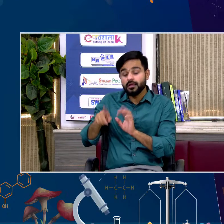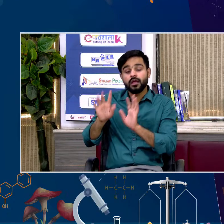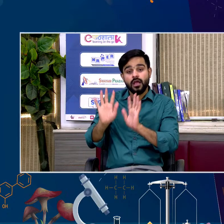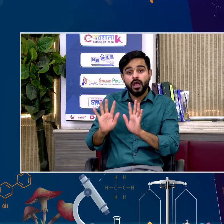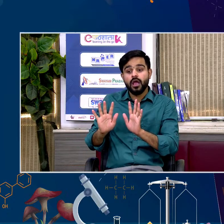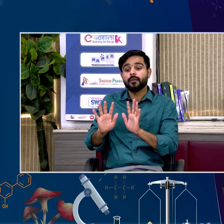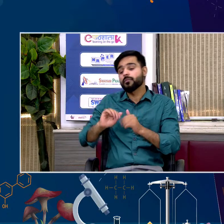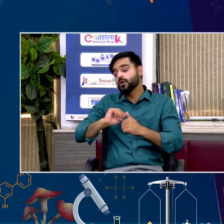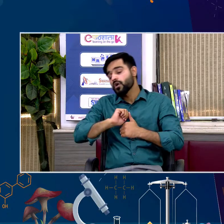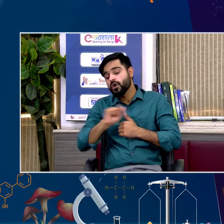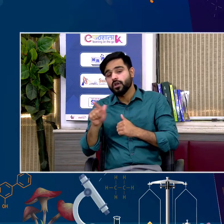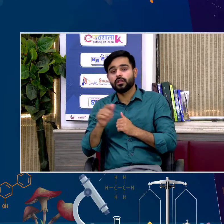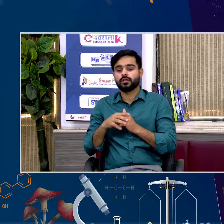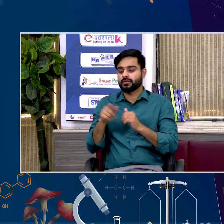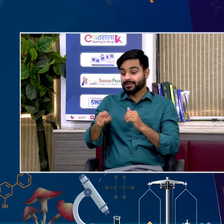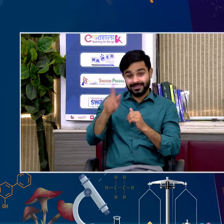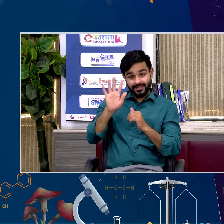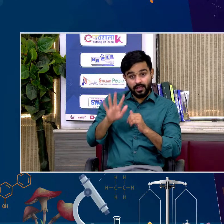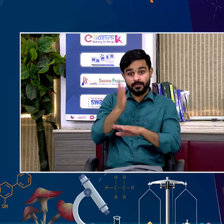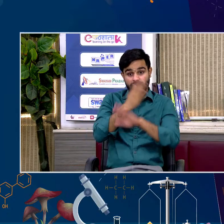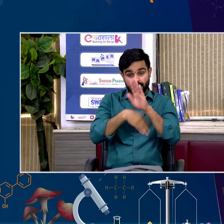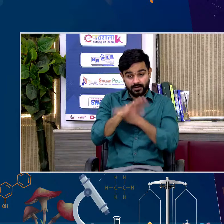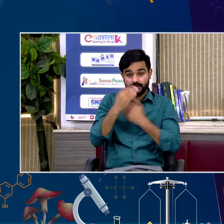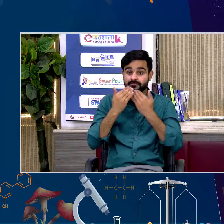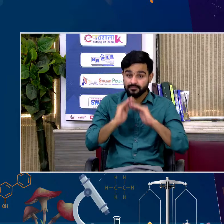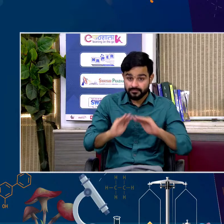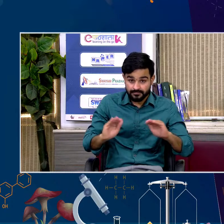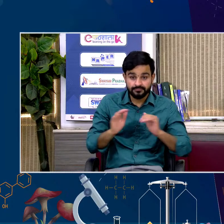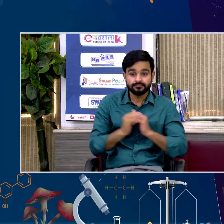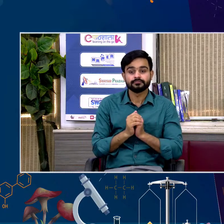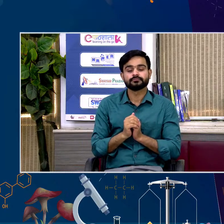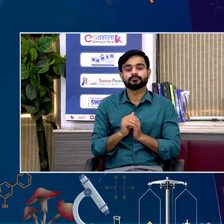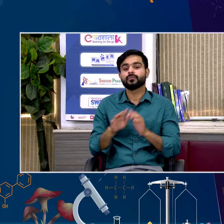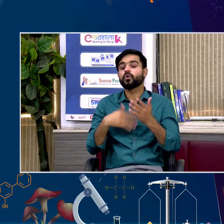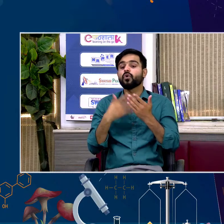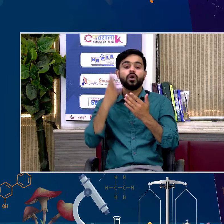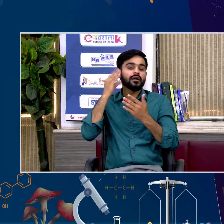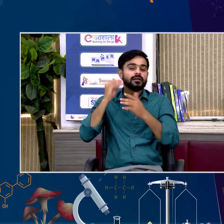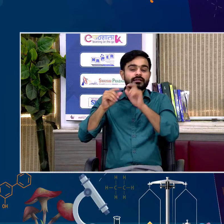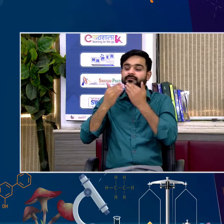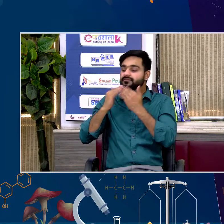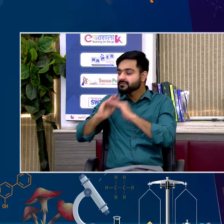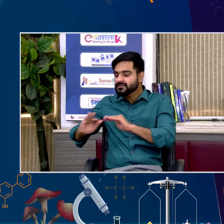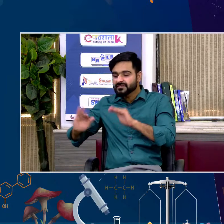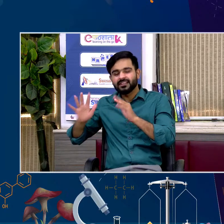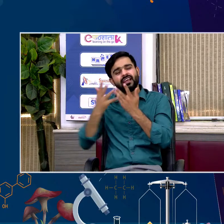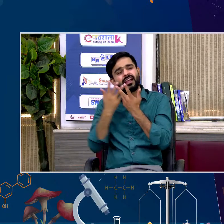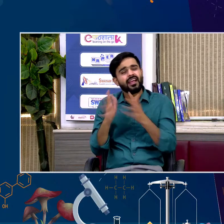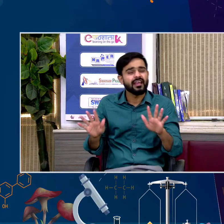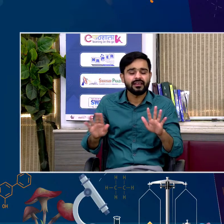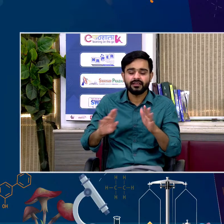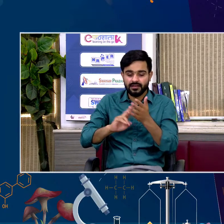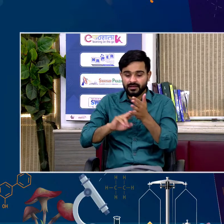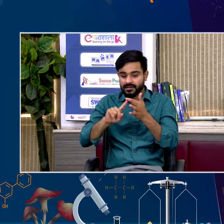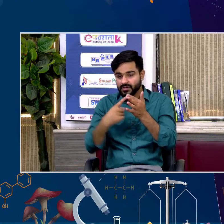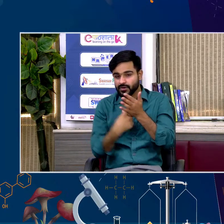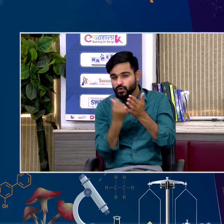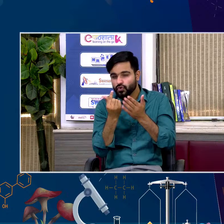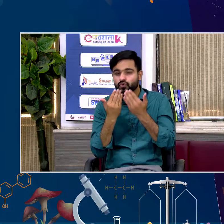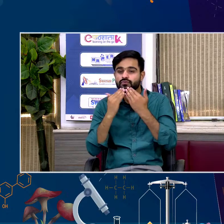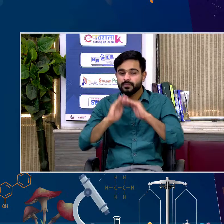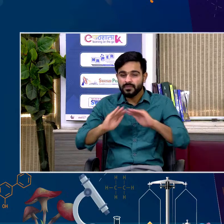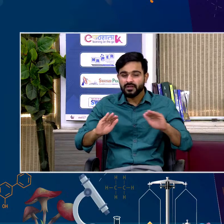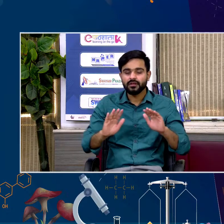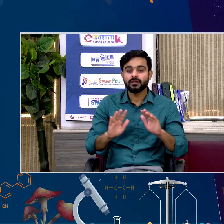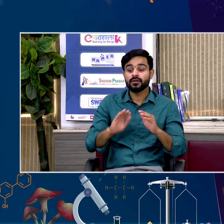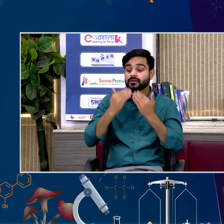across children. They work with disabled children, non-disabled children, any kind of neurotype. If